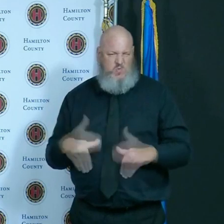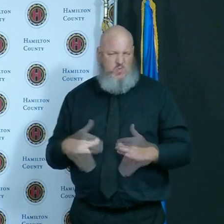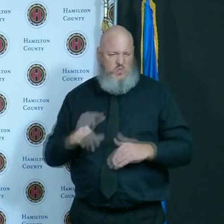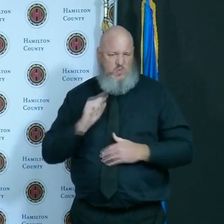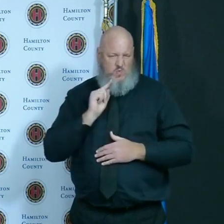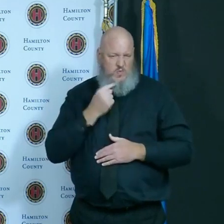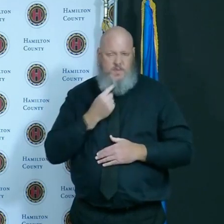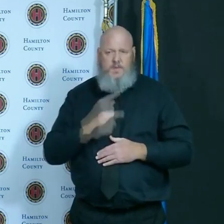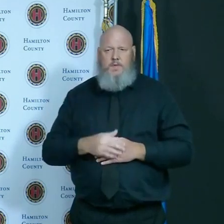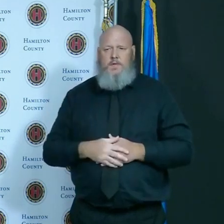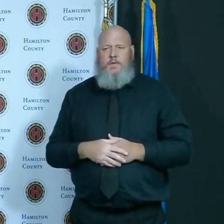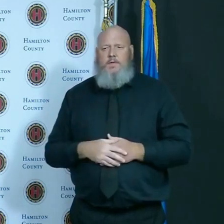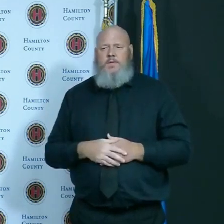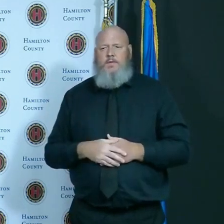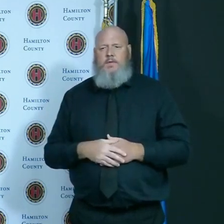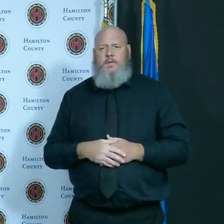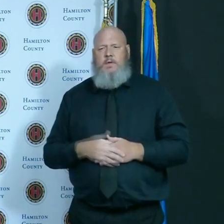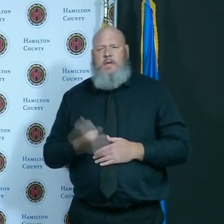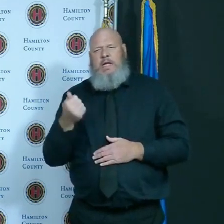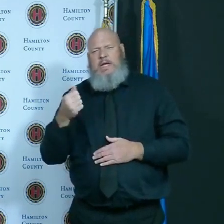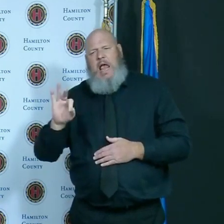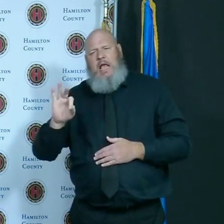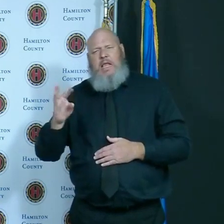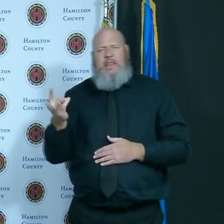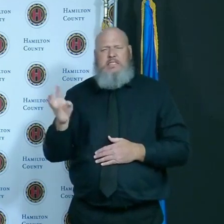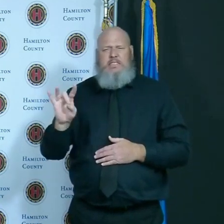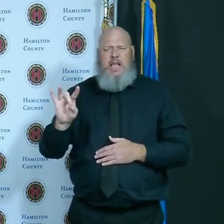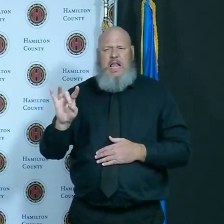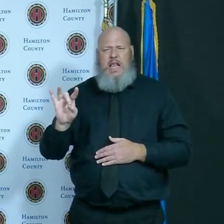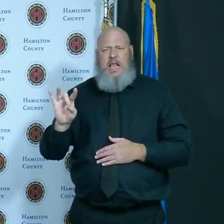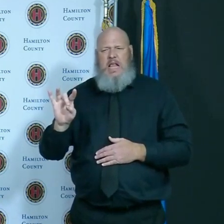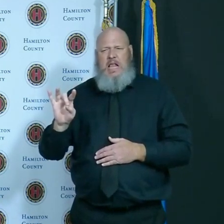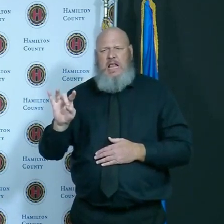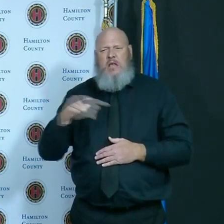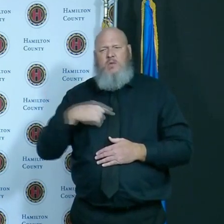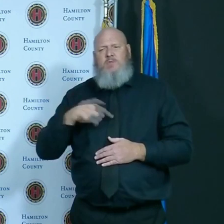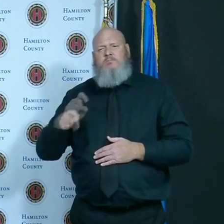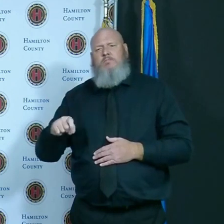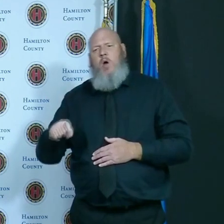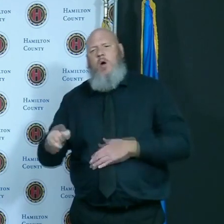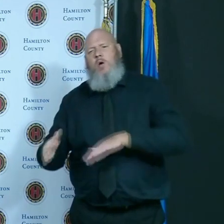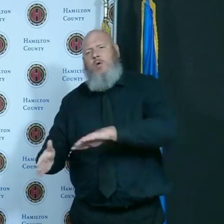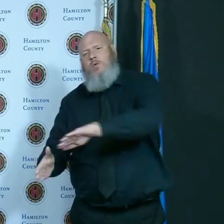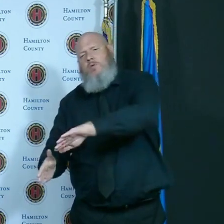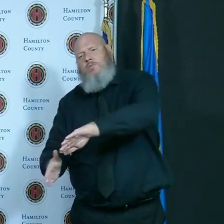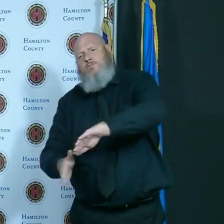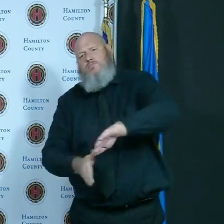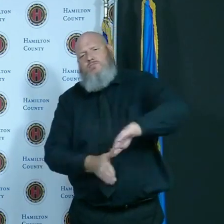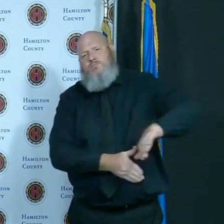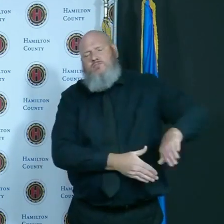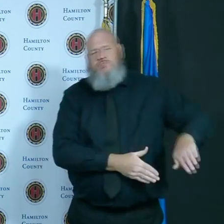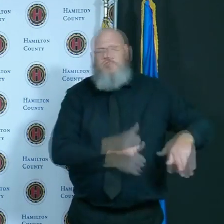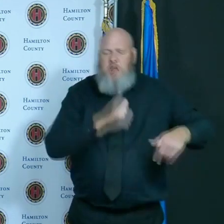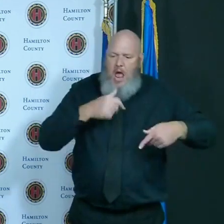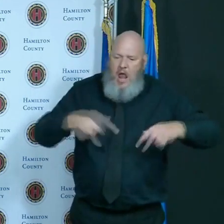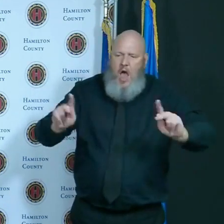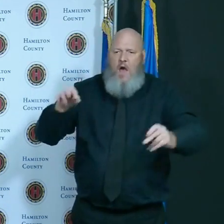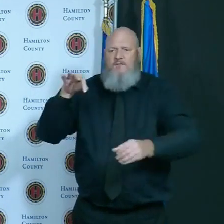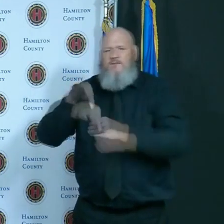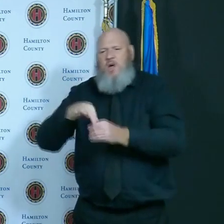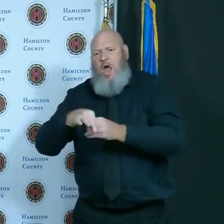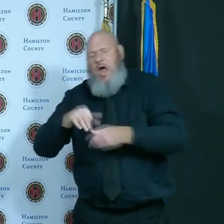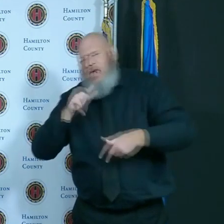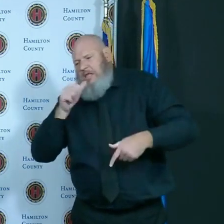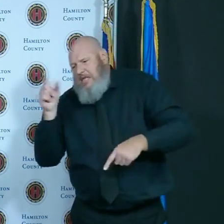and were meant to marginalize African Americans by denying them the right to vote, hold jobs, get an education, or